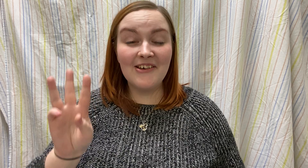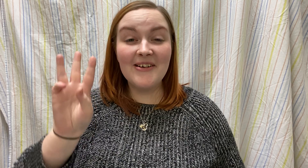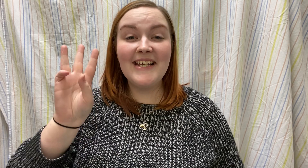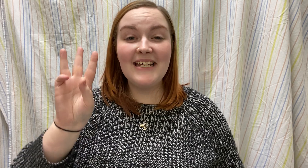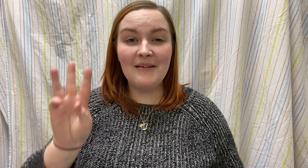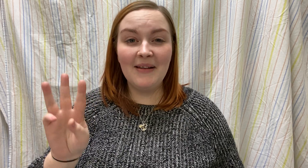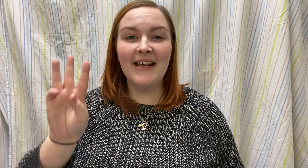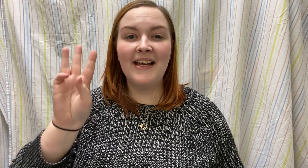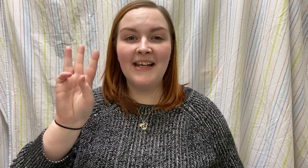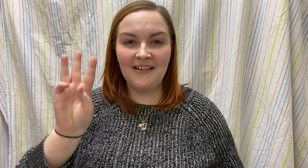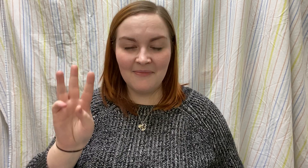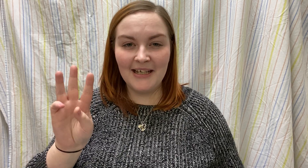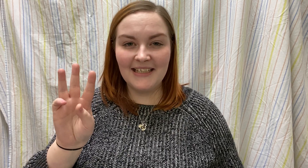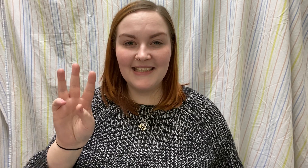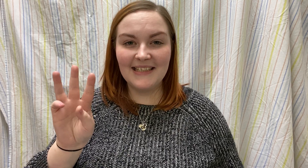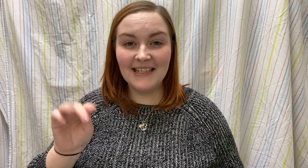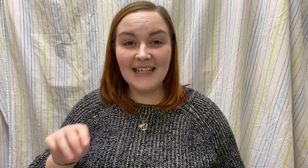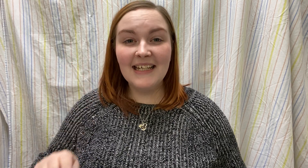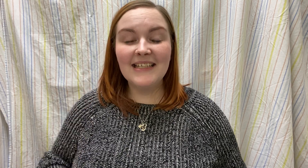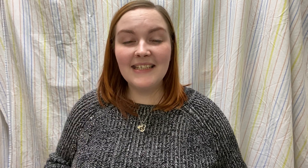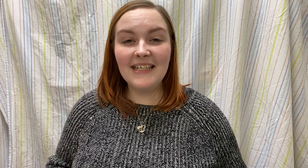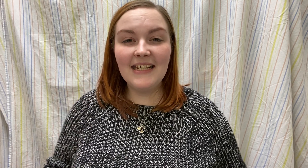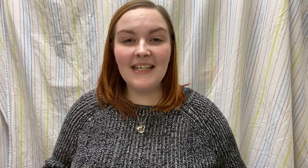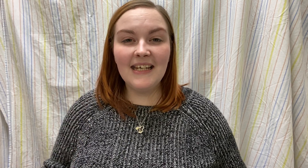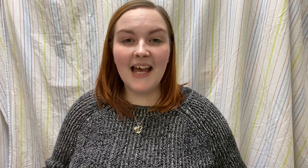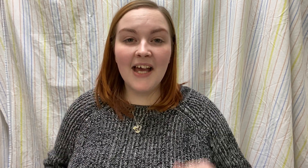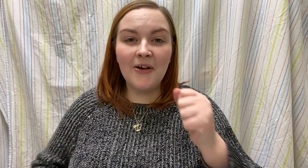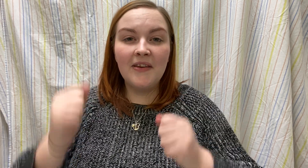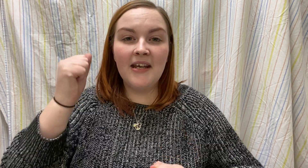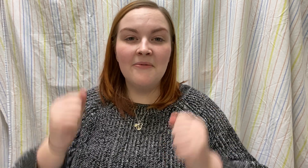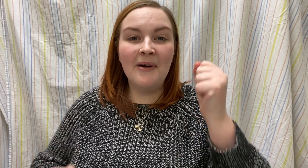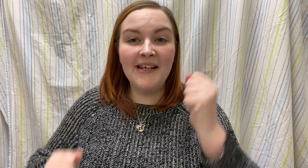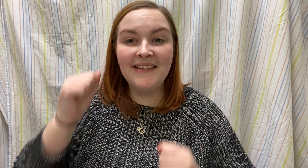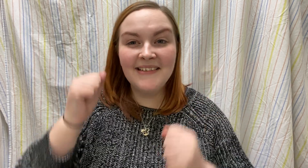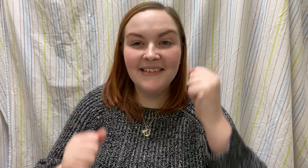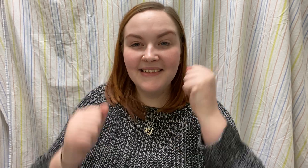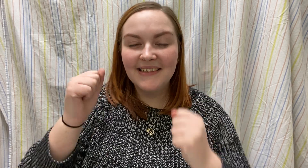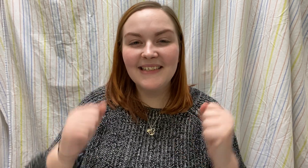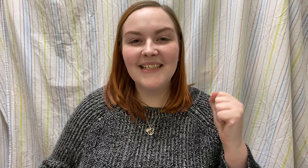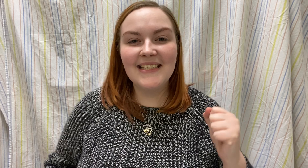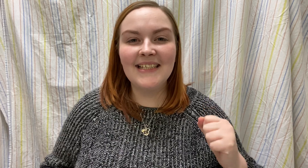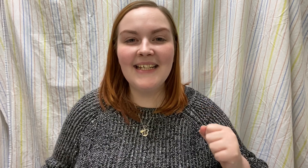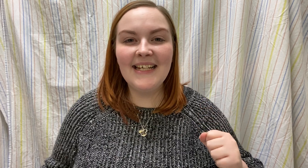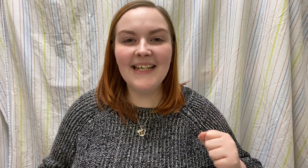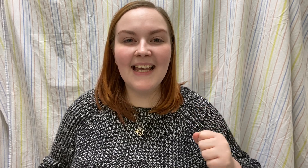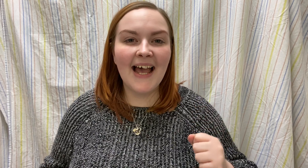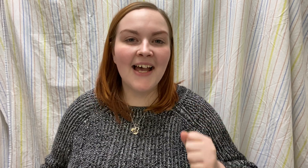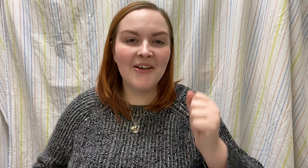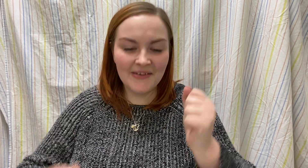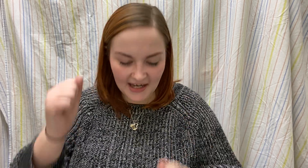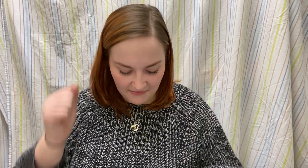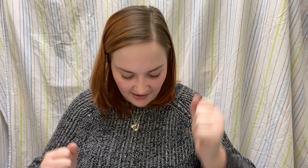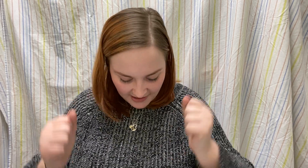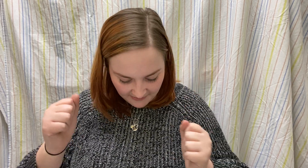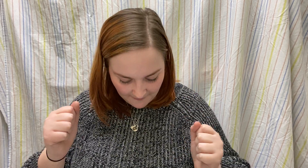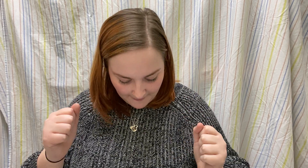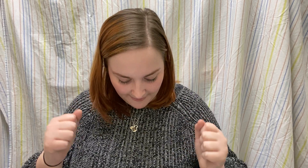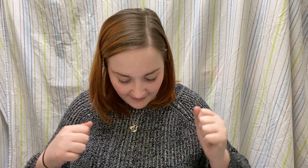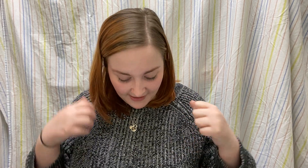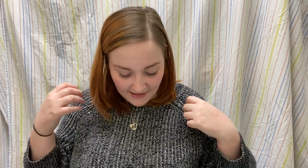three blind mice, see how they run, see how they run.